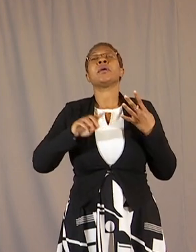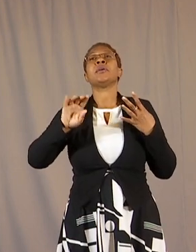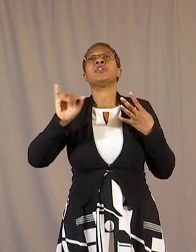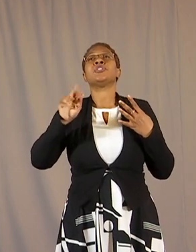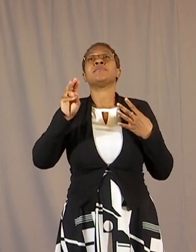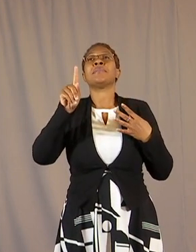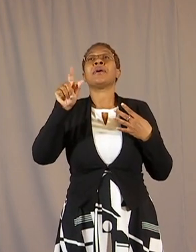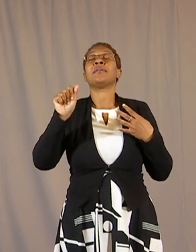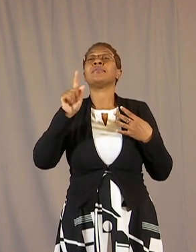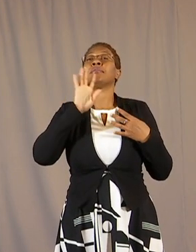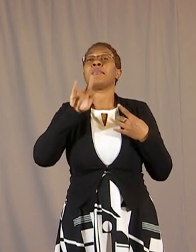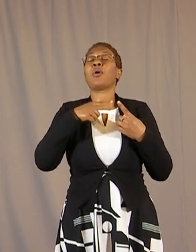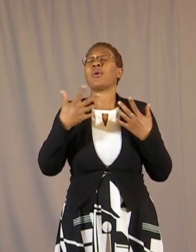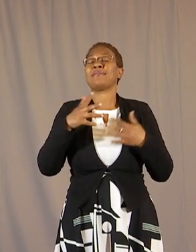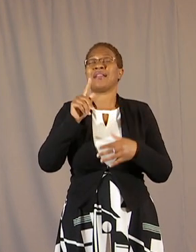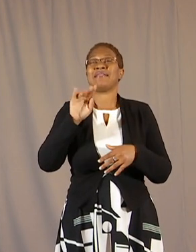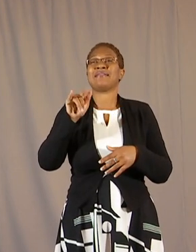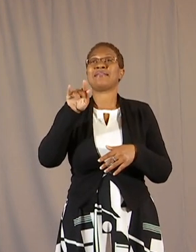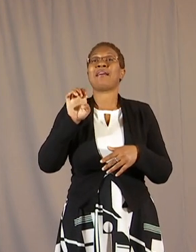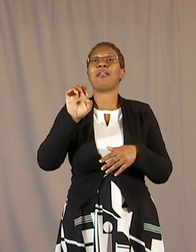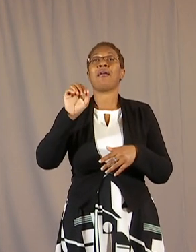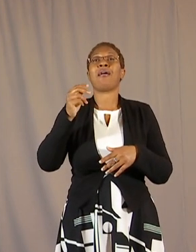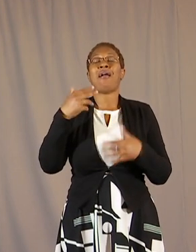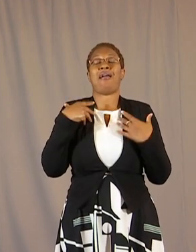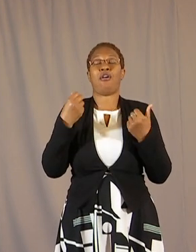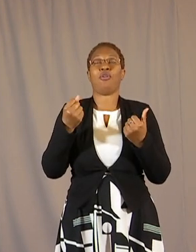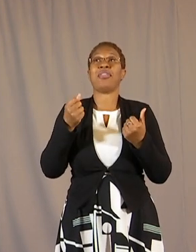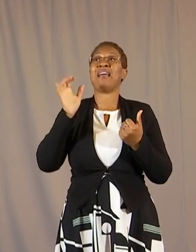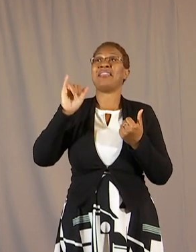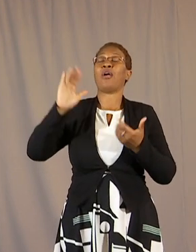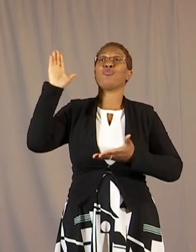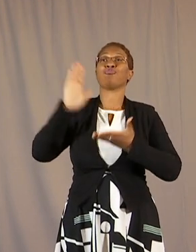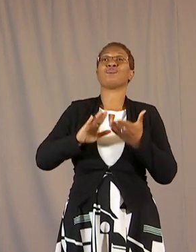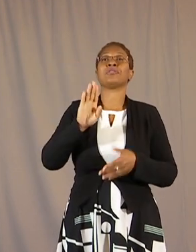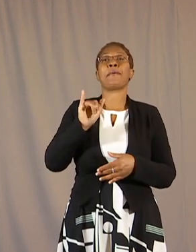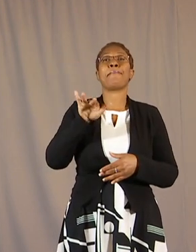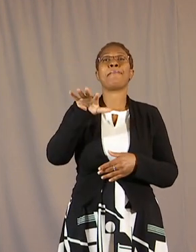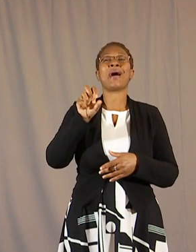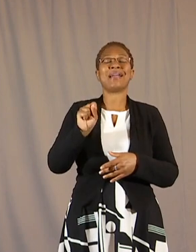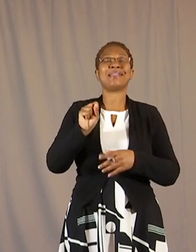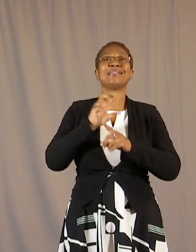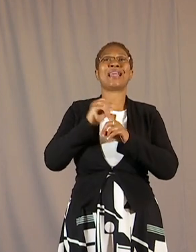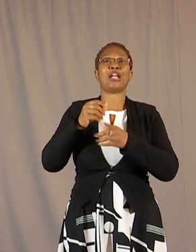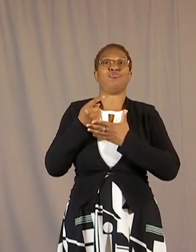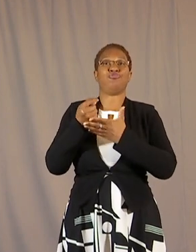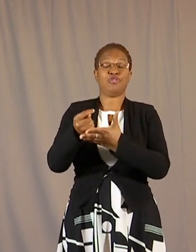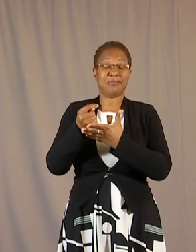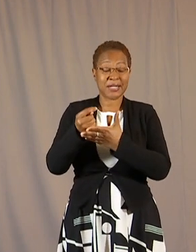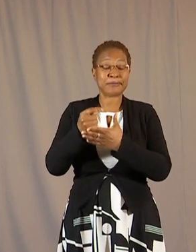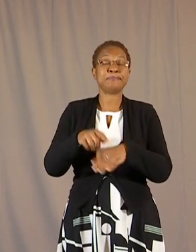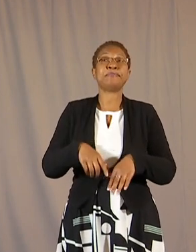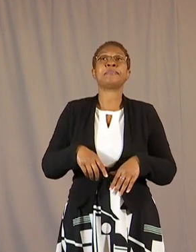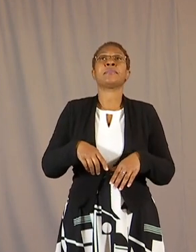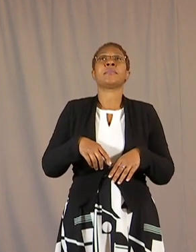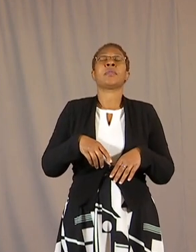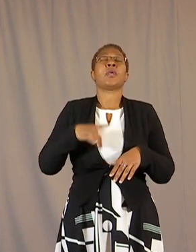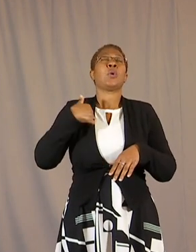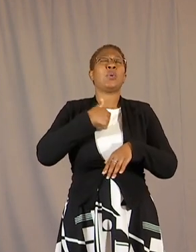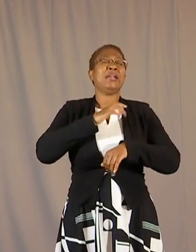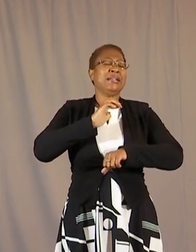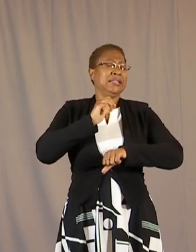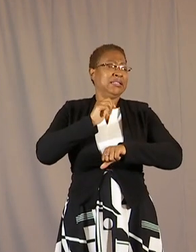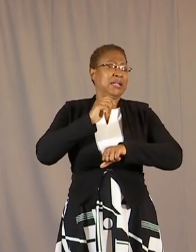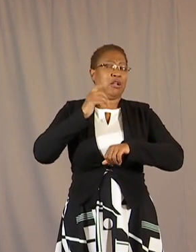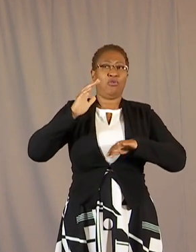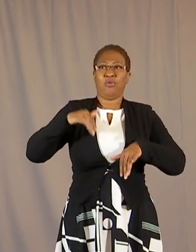that relates to reducing bias and testing and treatment. We also established, I don't know if it was mentioned